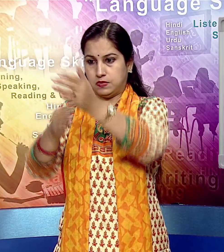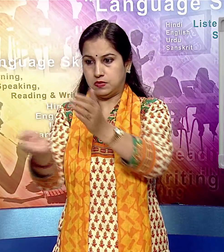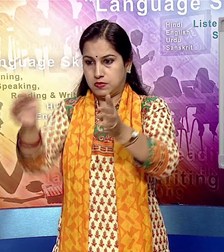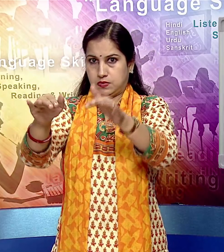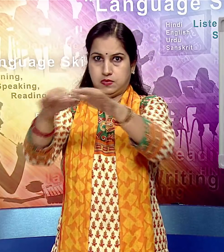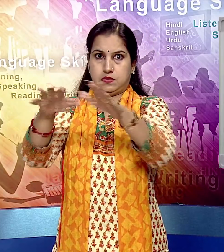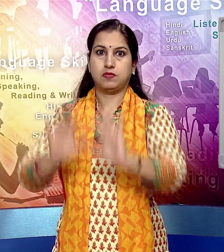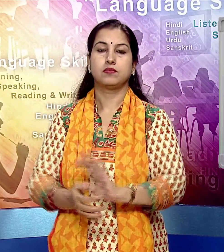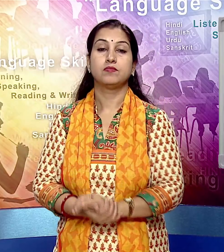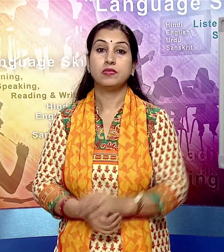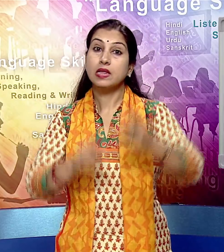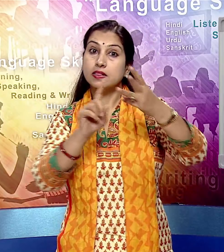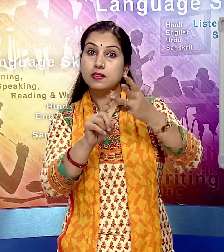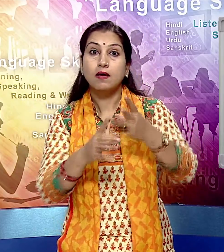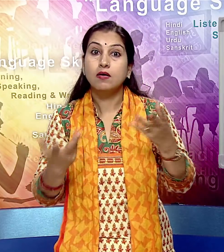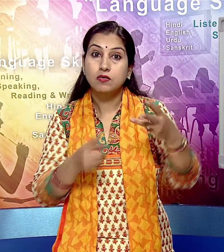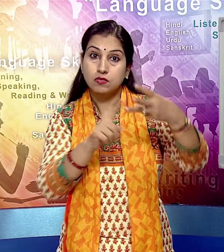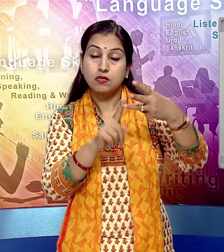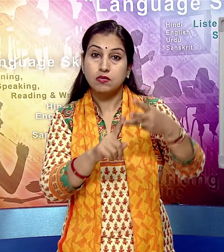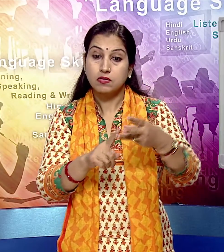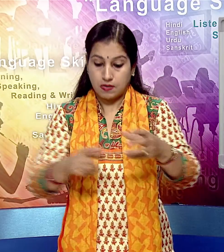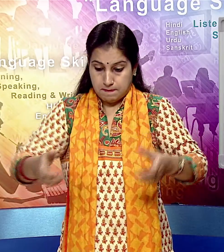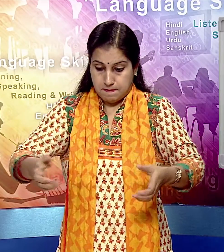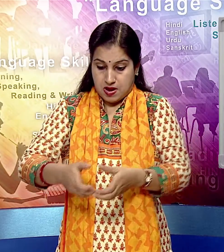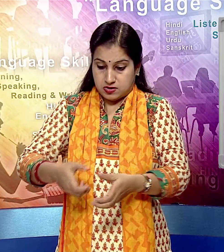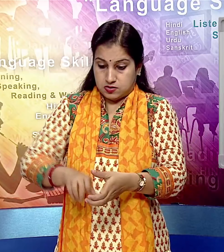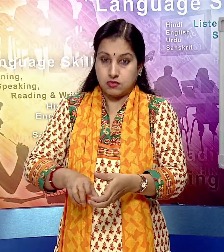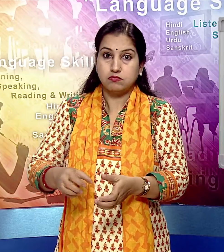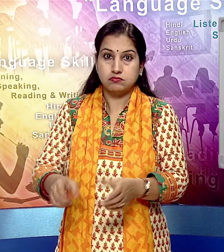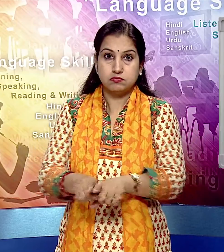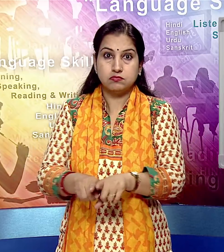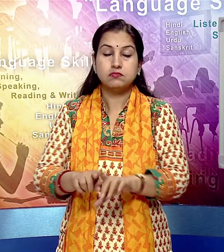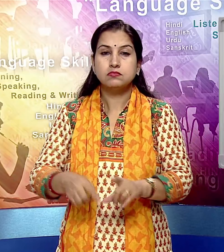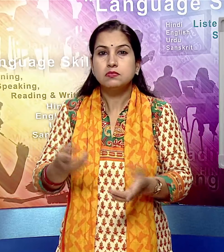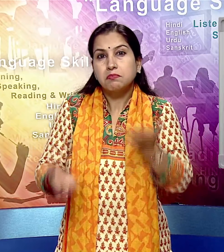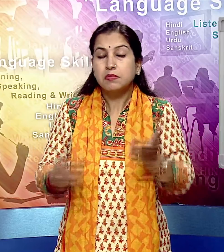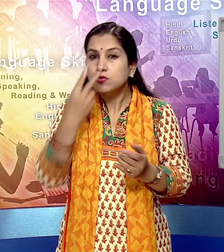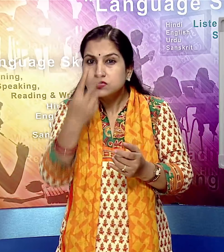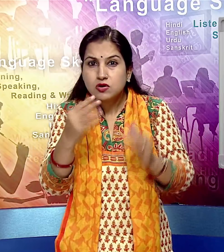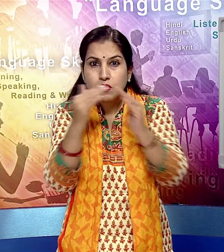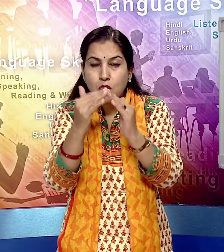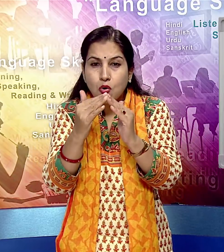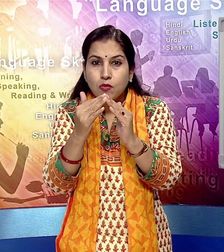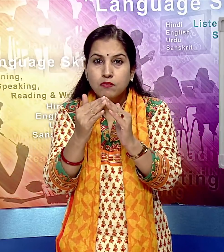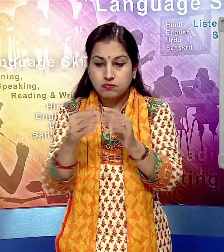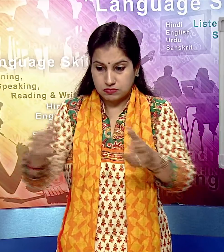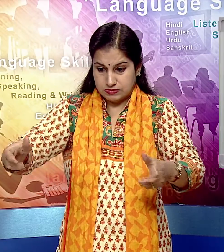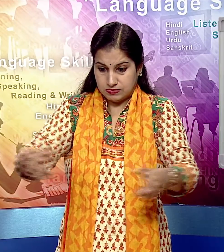The third point is pressure cooking. You must have seen pressure cooker at your